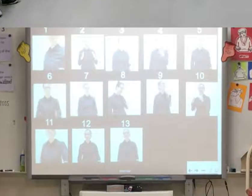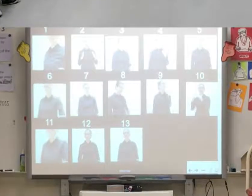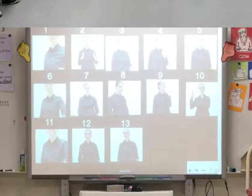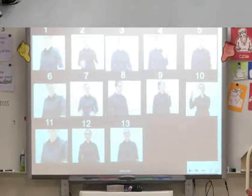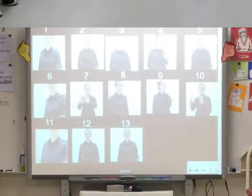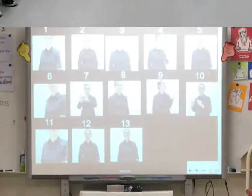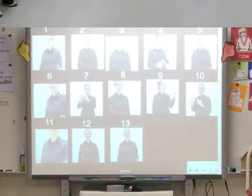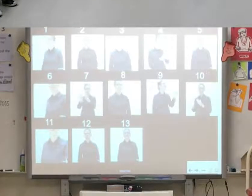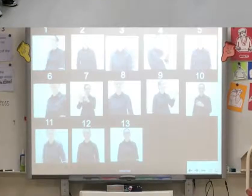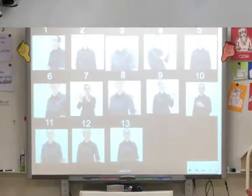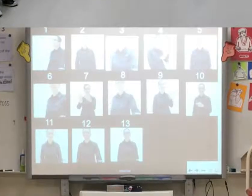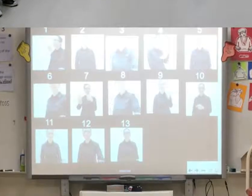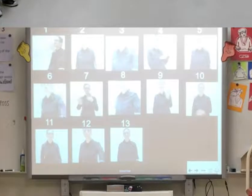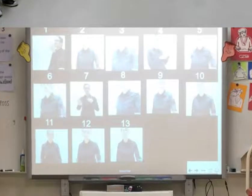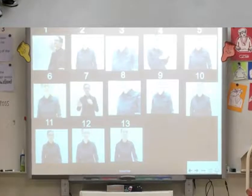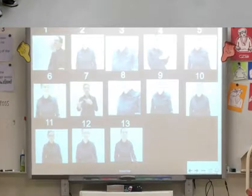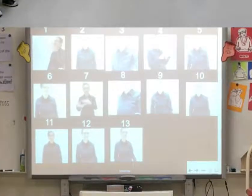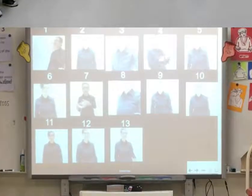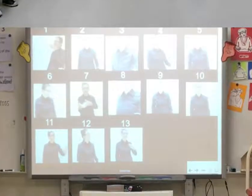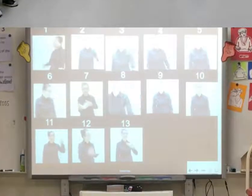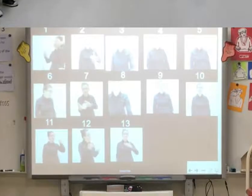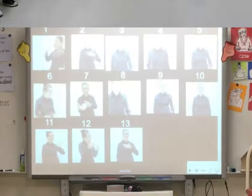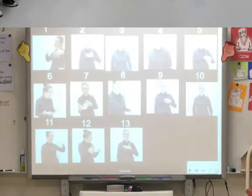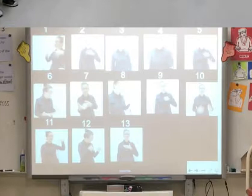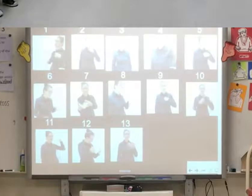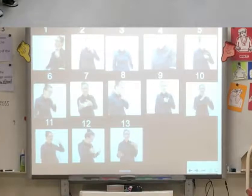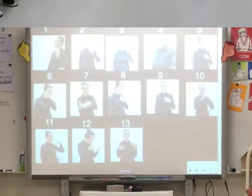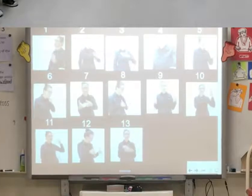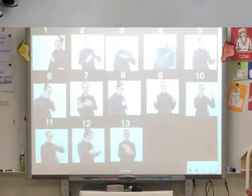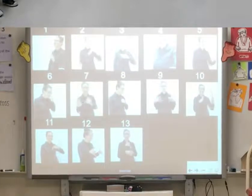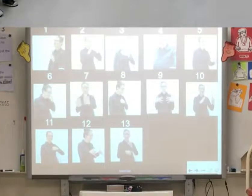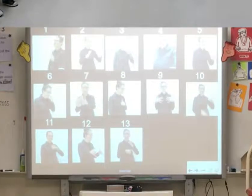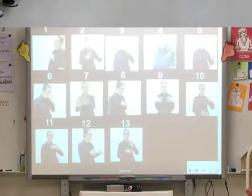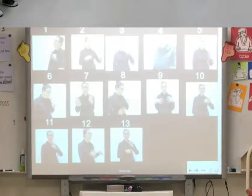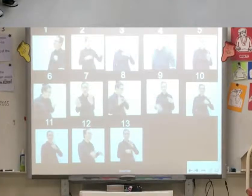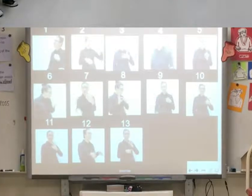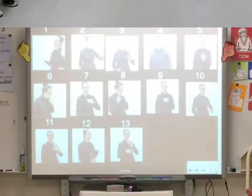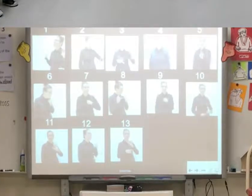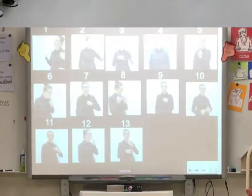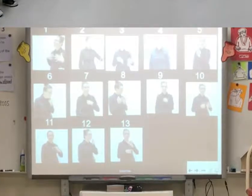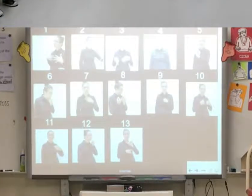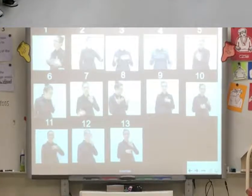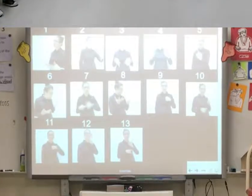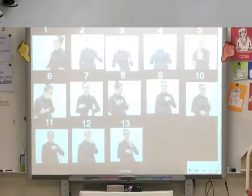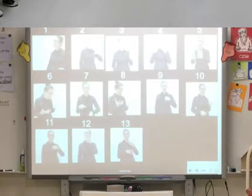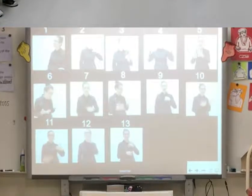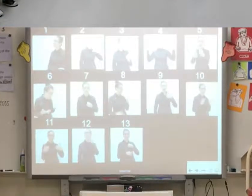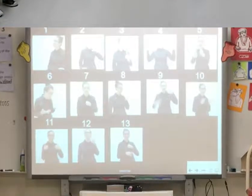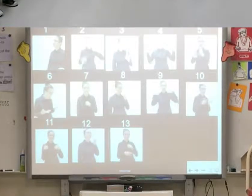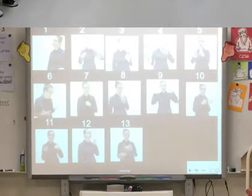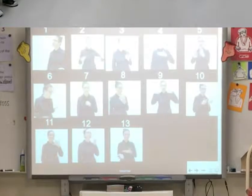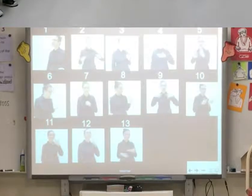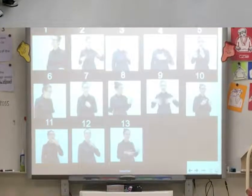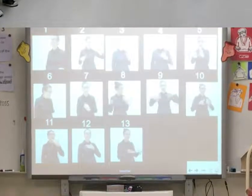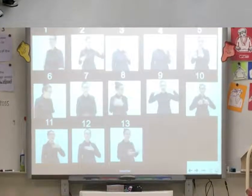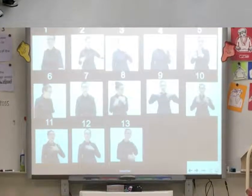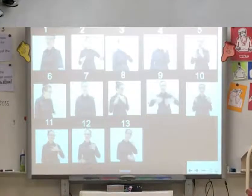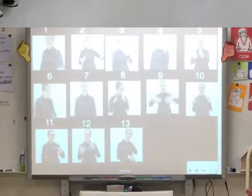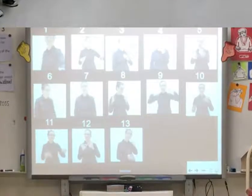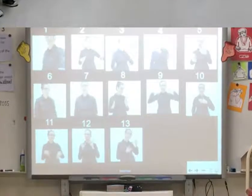yet. Don't move Oh. yet. Just watch. We're going a few more seconds. Before I tell you to move them. Saburi. She said number